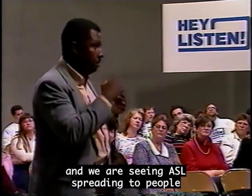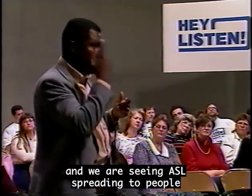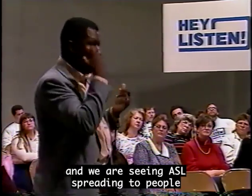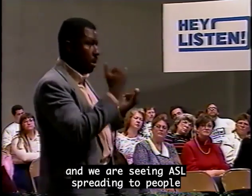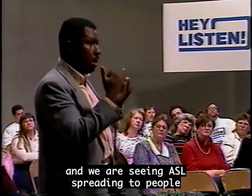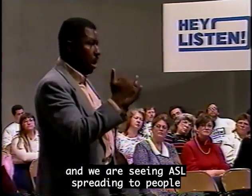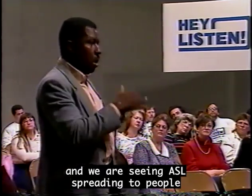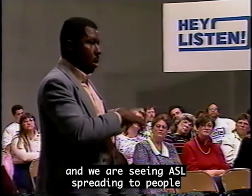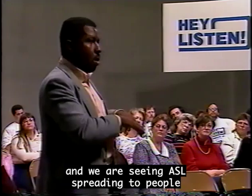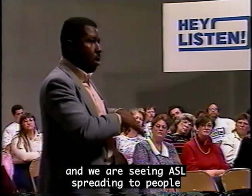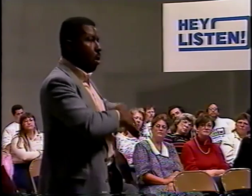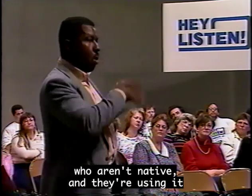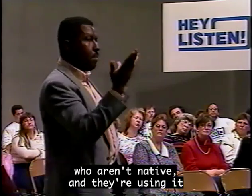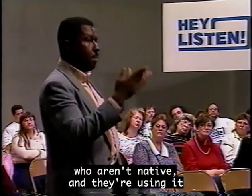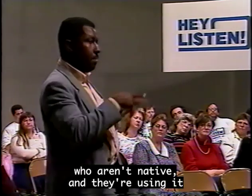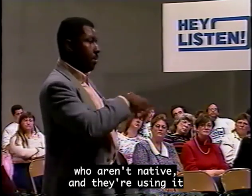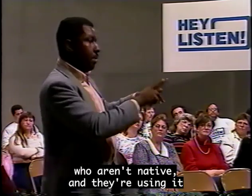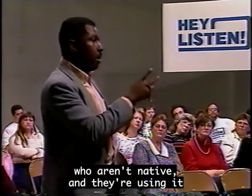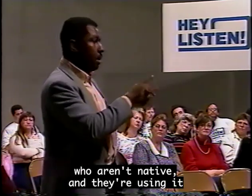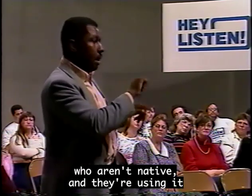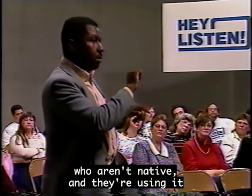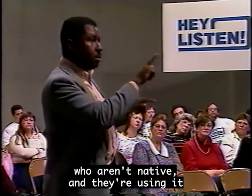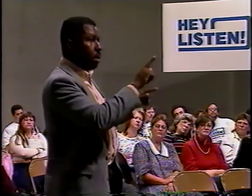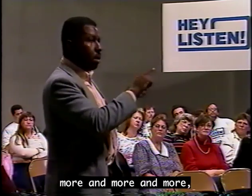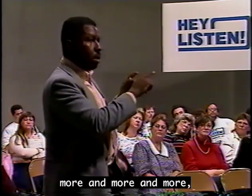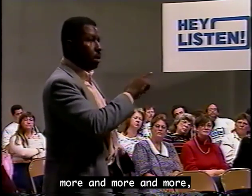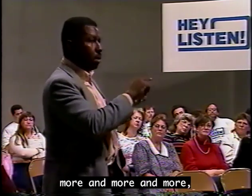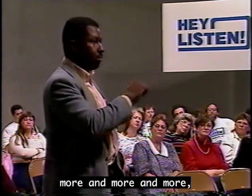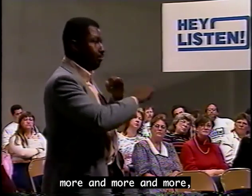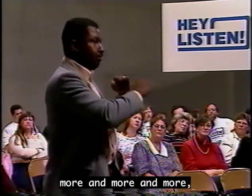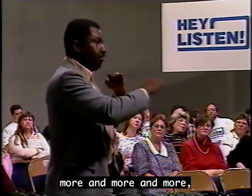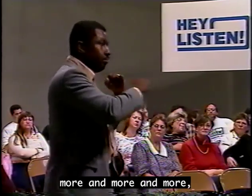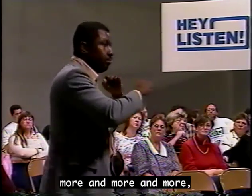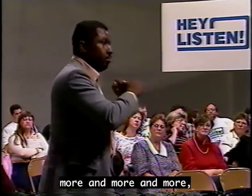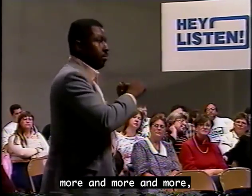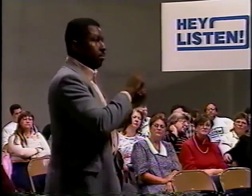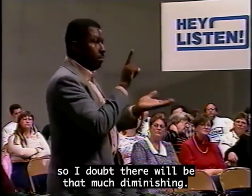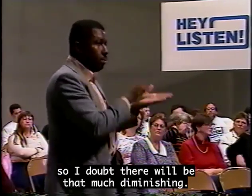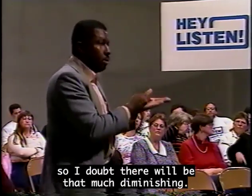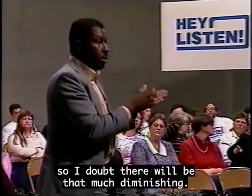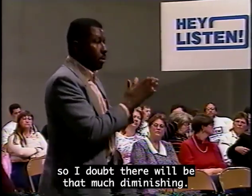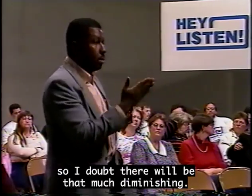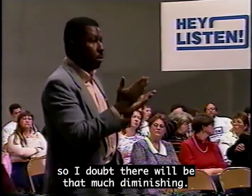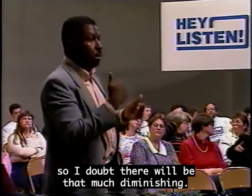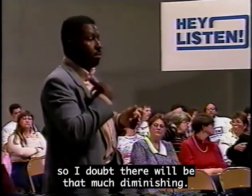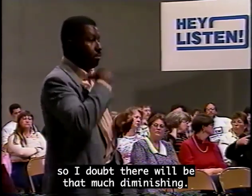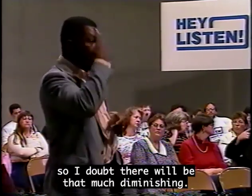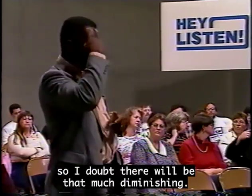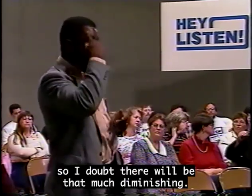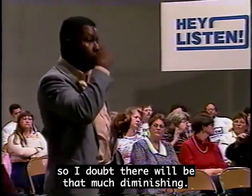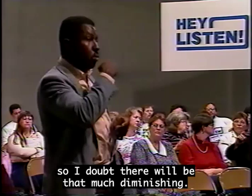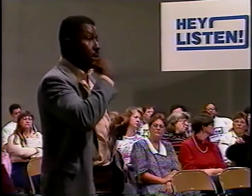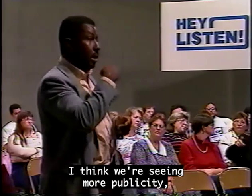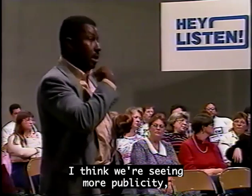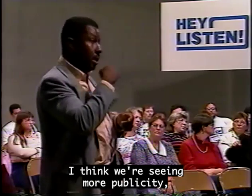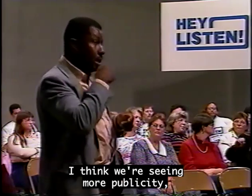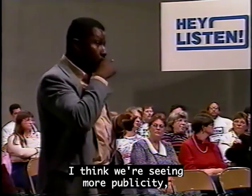seeing ASL spreading to people who aren't native, and they're using it more and more and more. So I doubt there will be that much diminishing. I think we're seeing